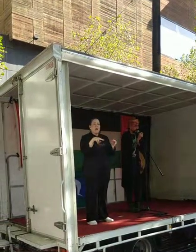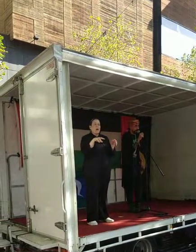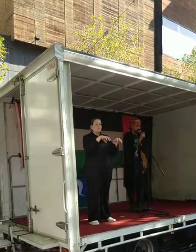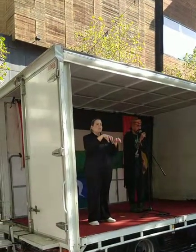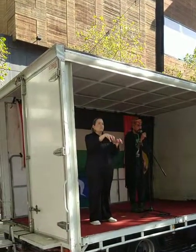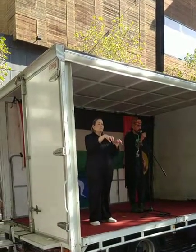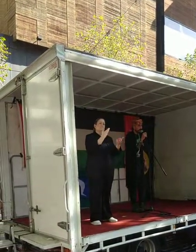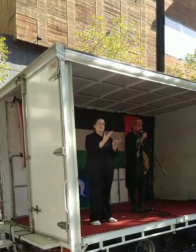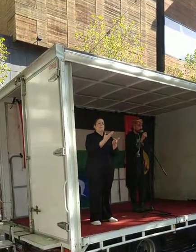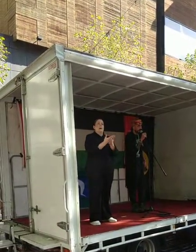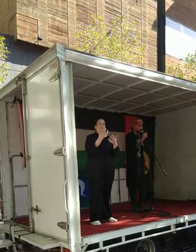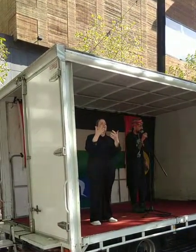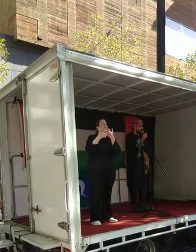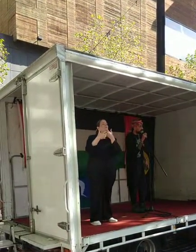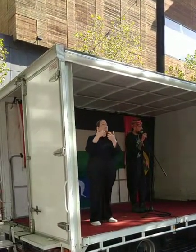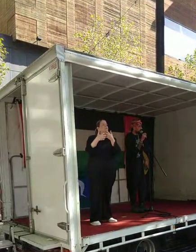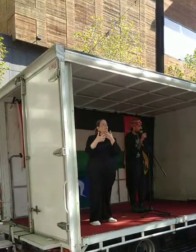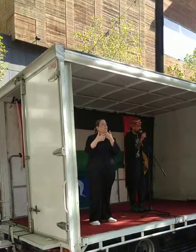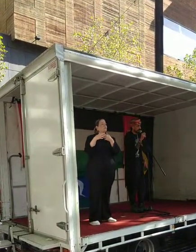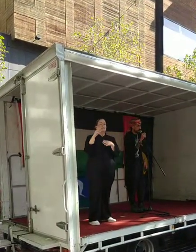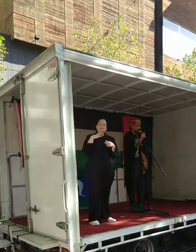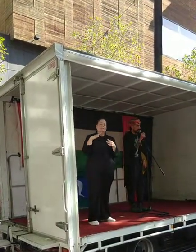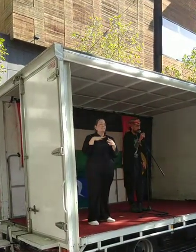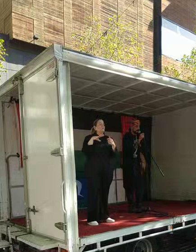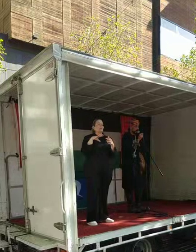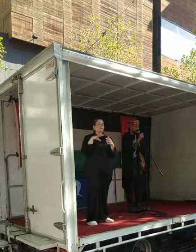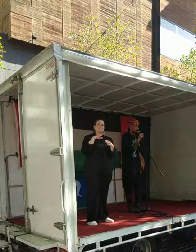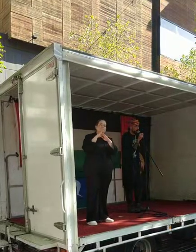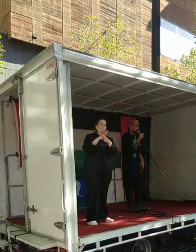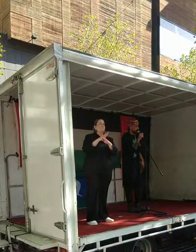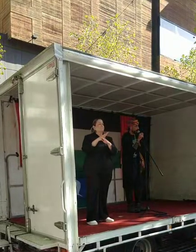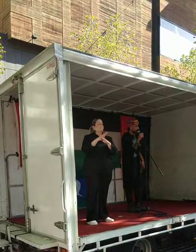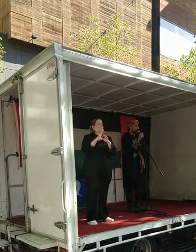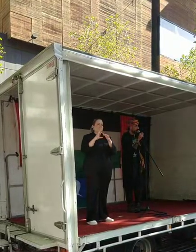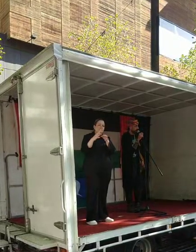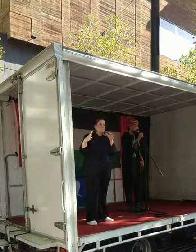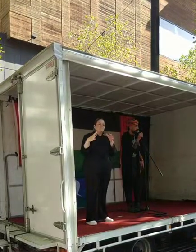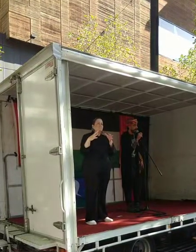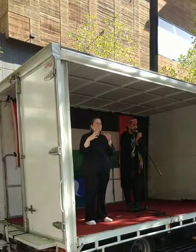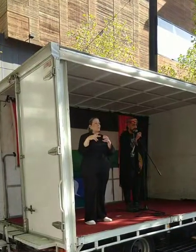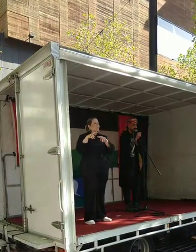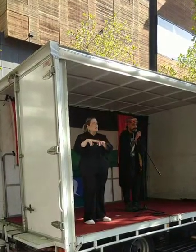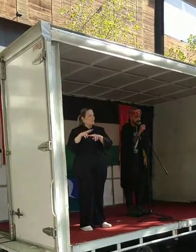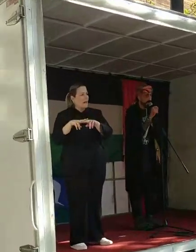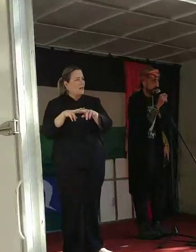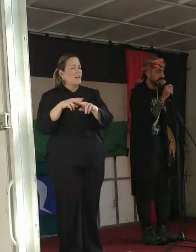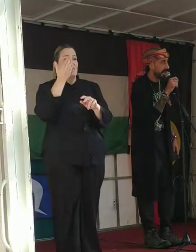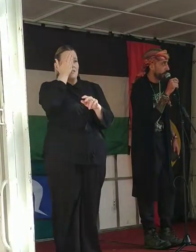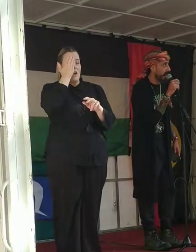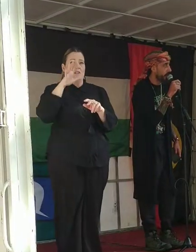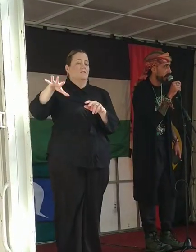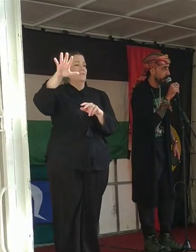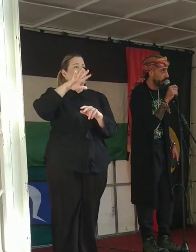to demand the Uni of Melbourne to put sanctions and cut ties with the so-called Israel and the Zionist